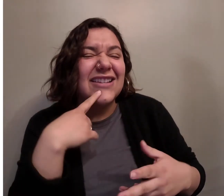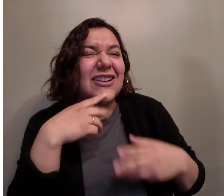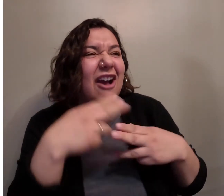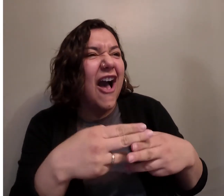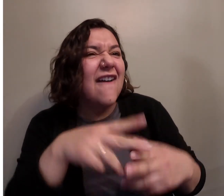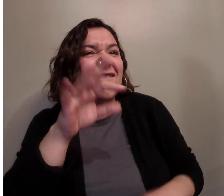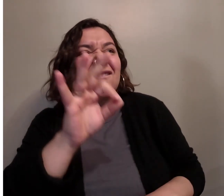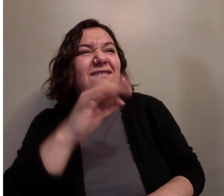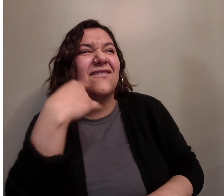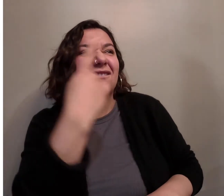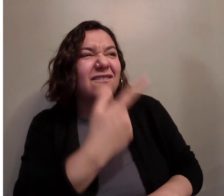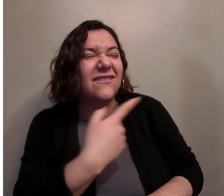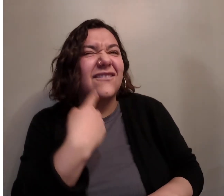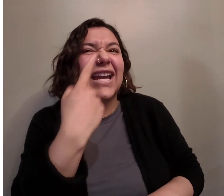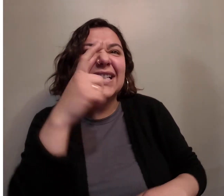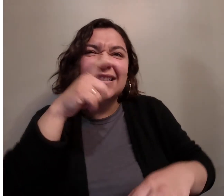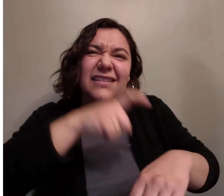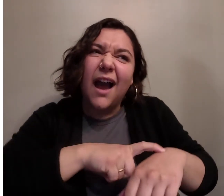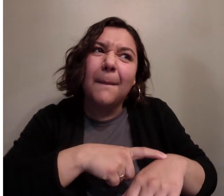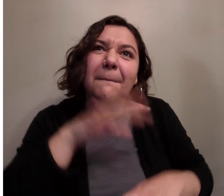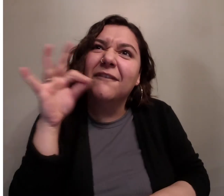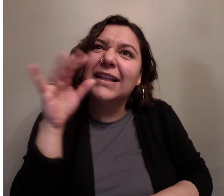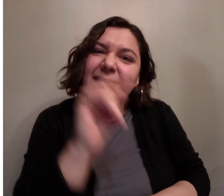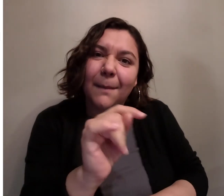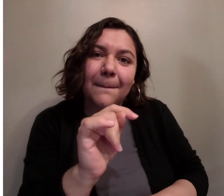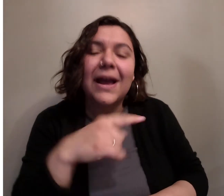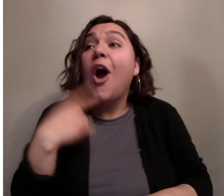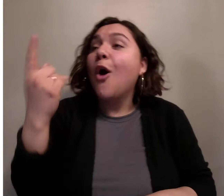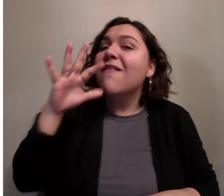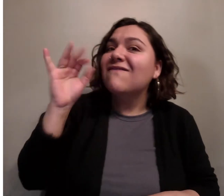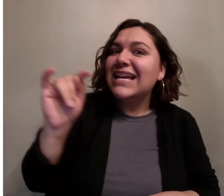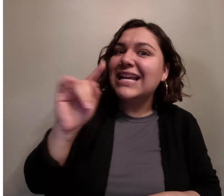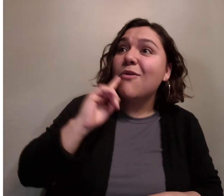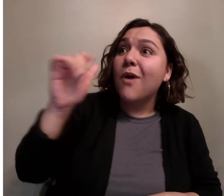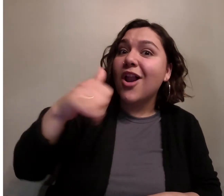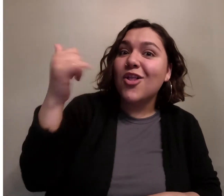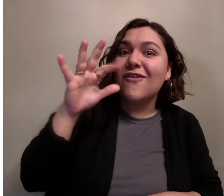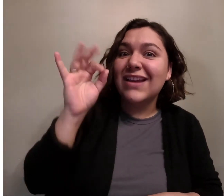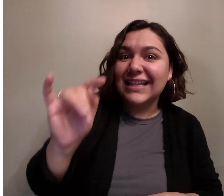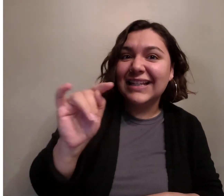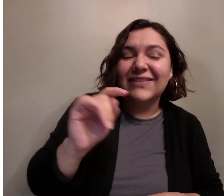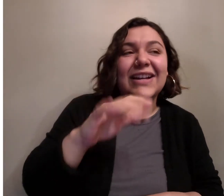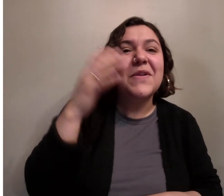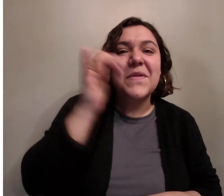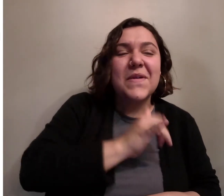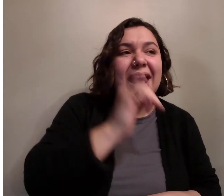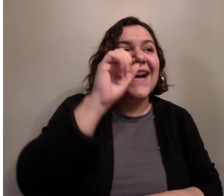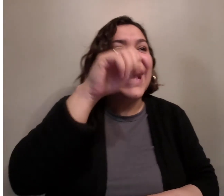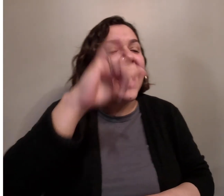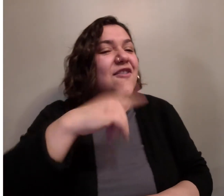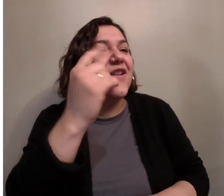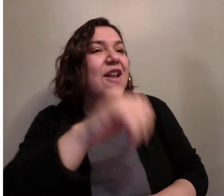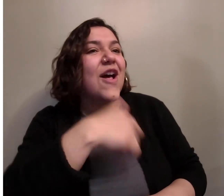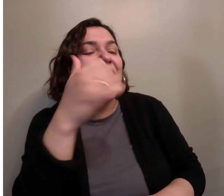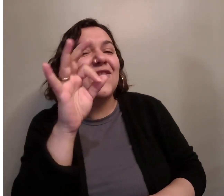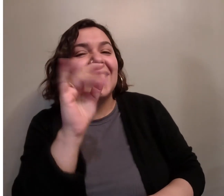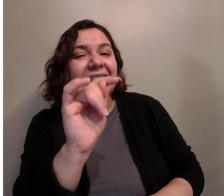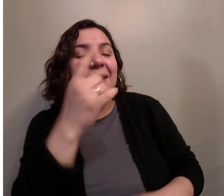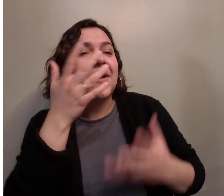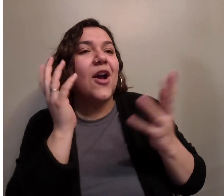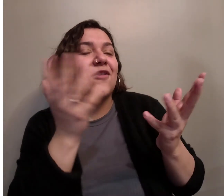other. What is this? FaceTime. One of the FaceTime one? Oh, wow. I had one